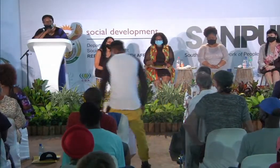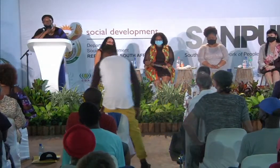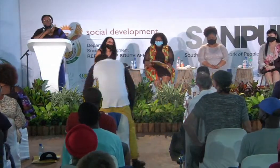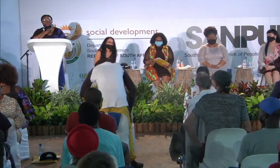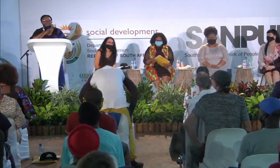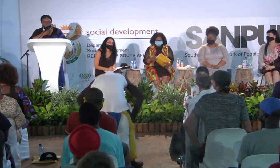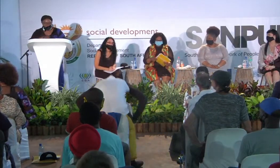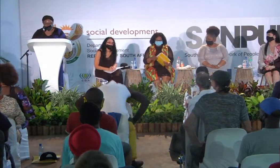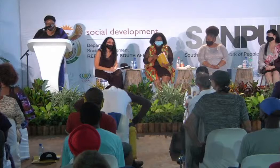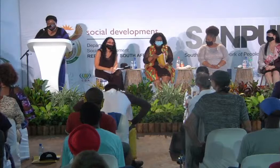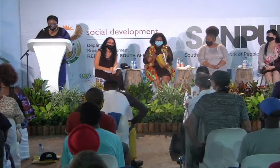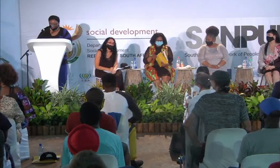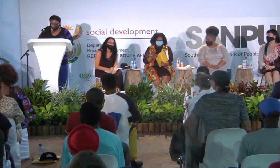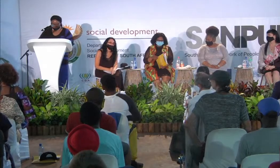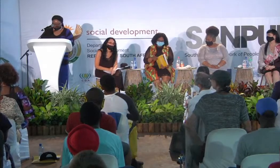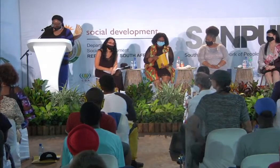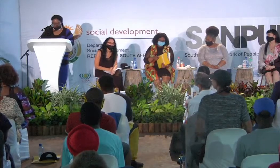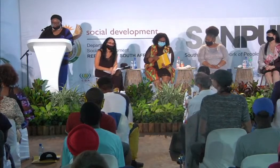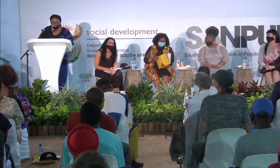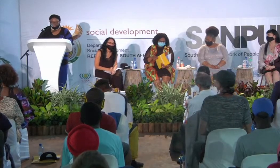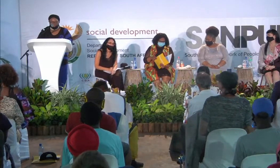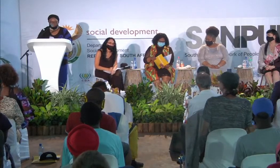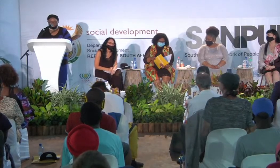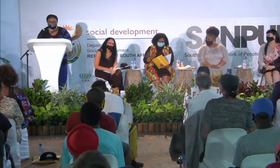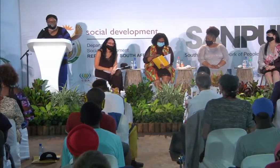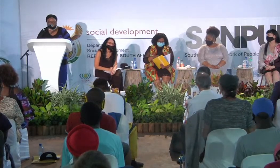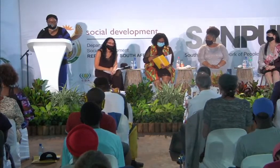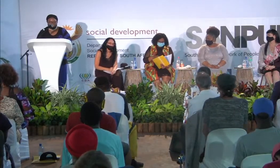Thank you guys, thank you guys.